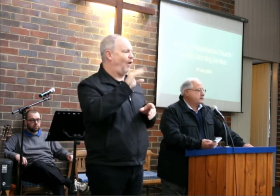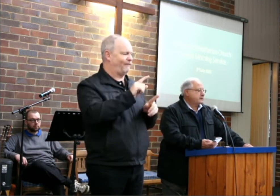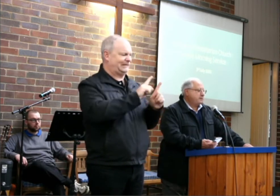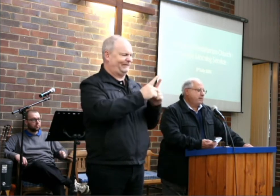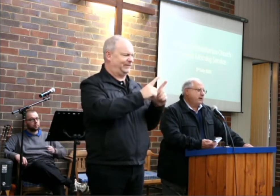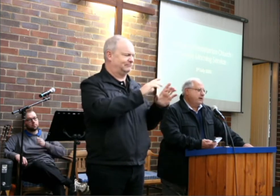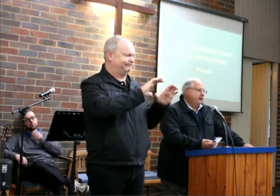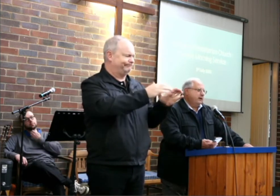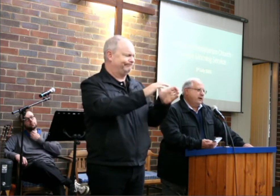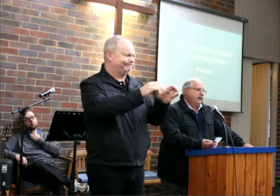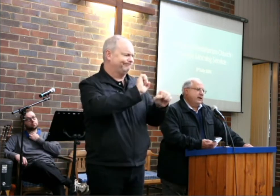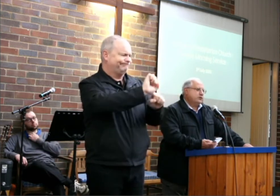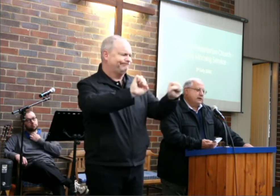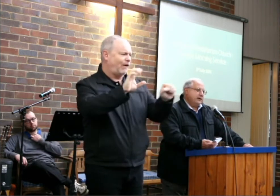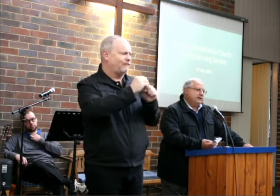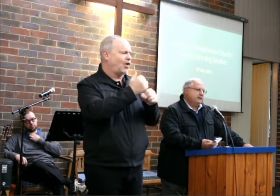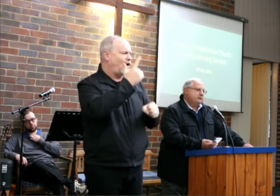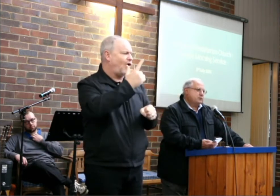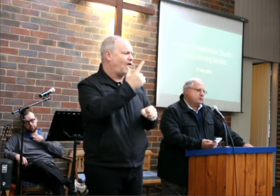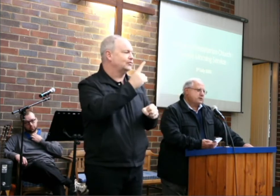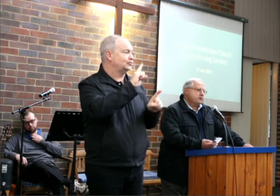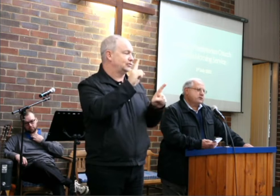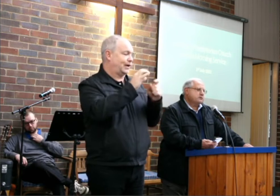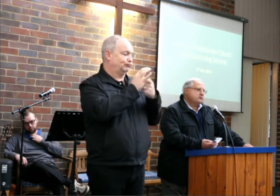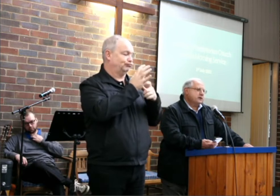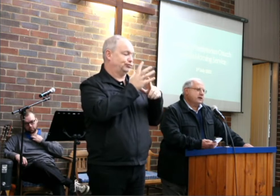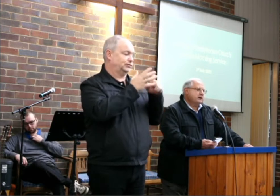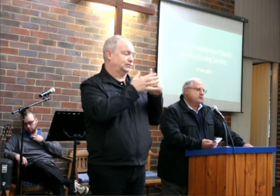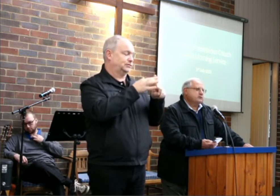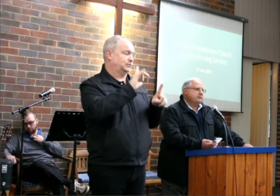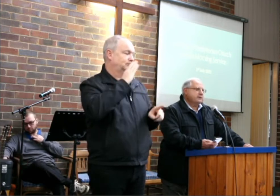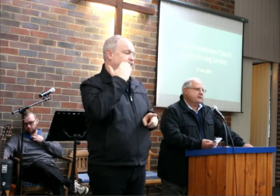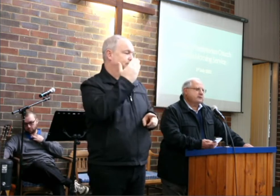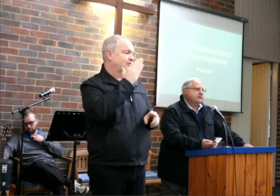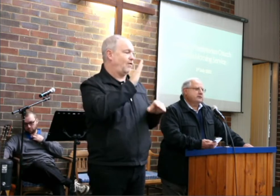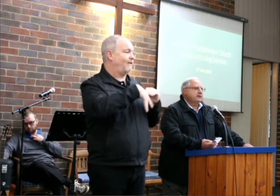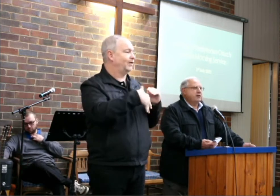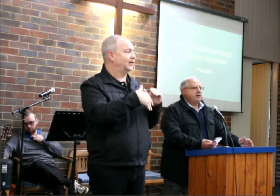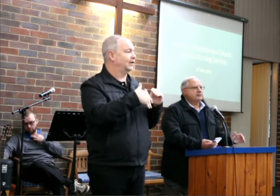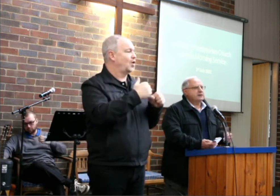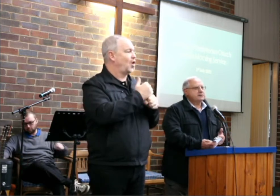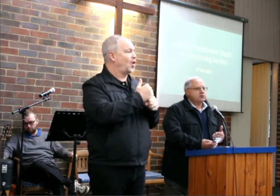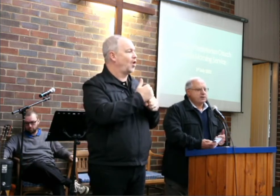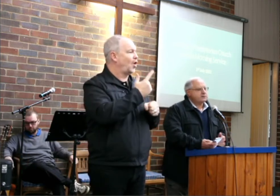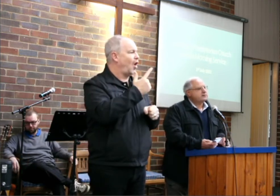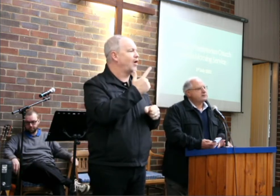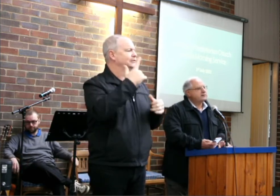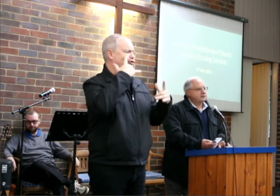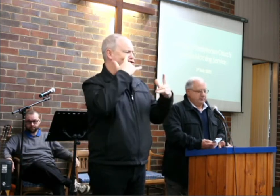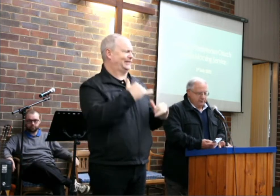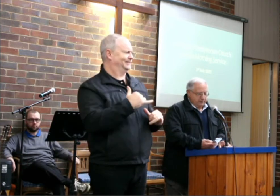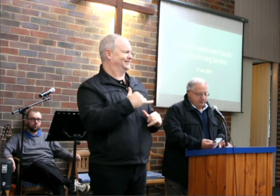God. And today, Bruce is going to talk about God is just.